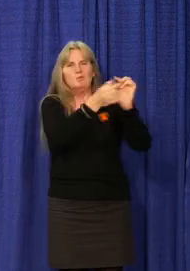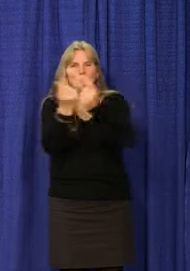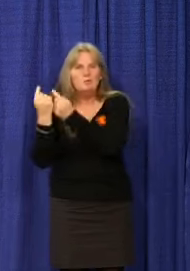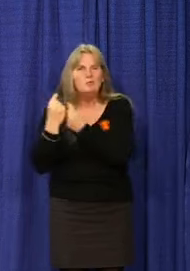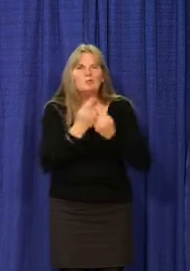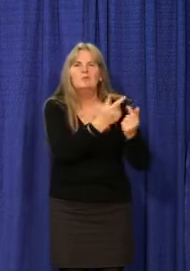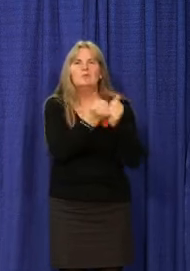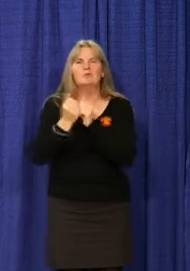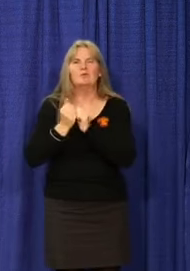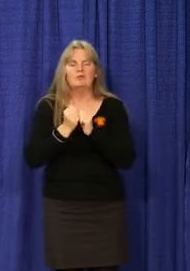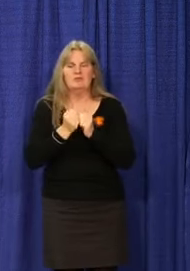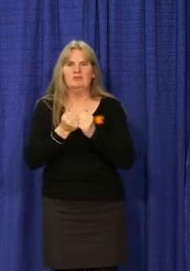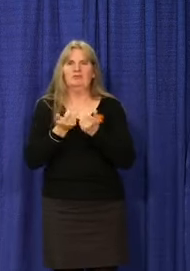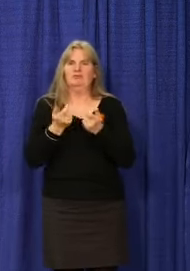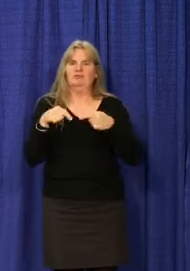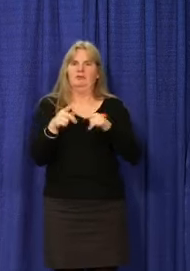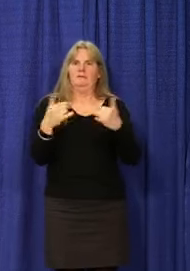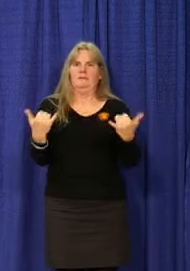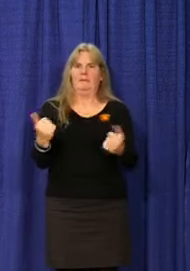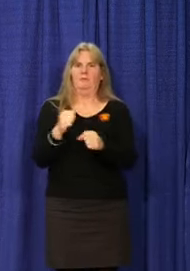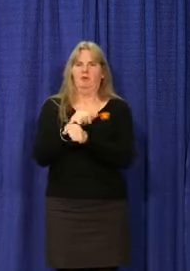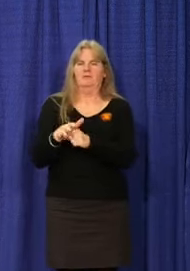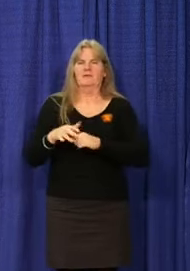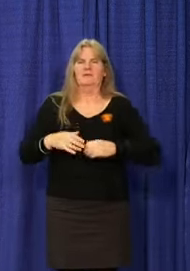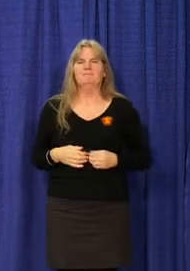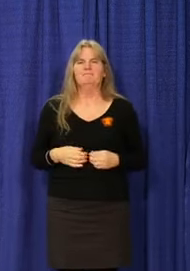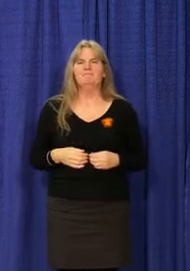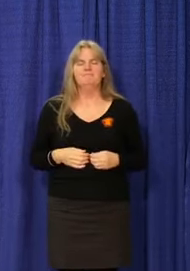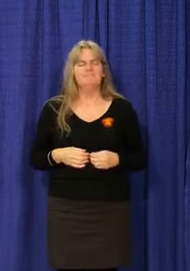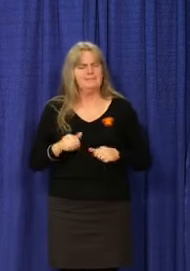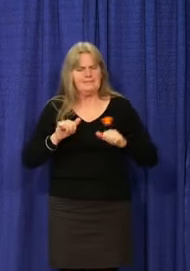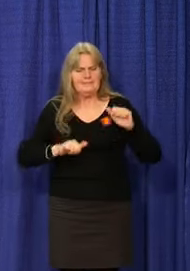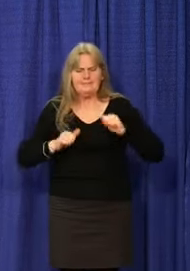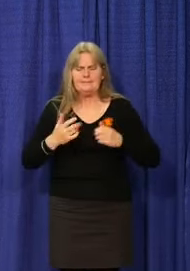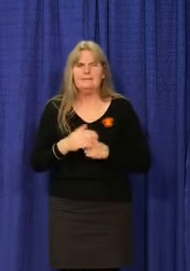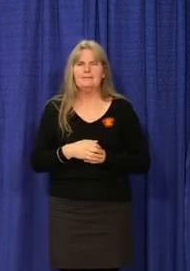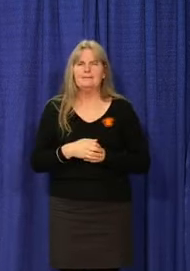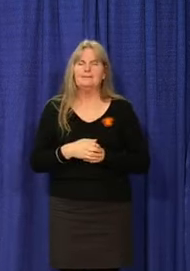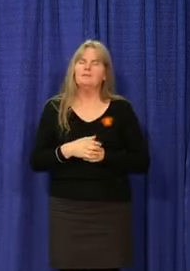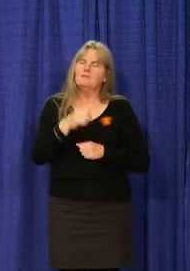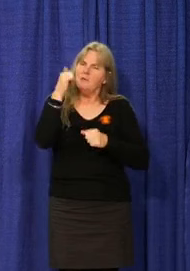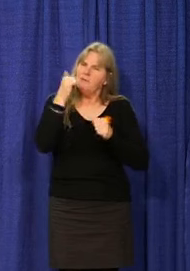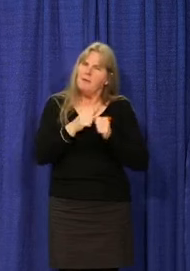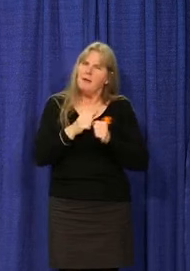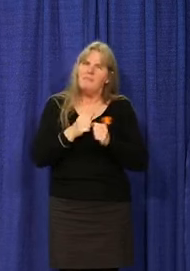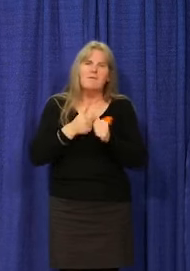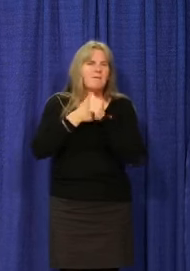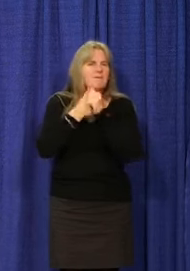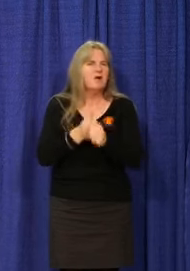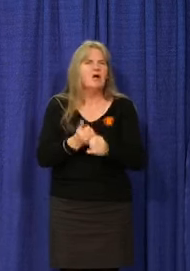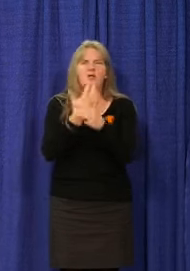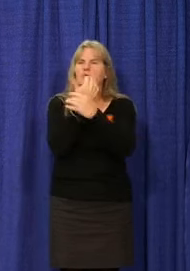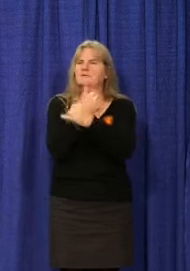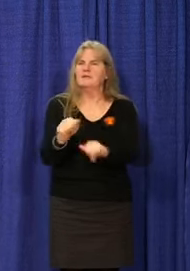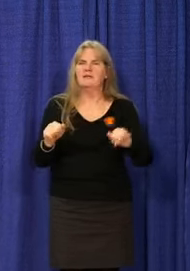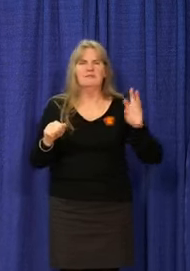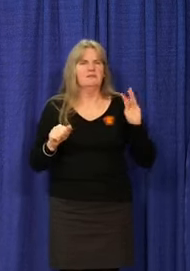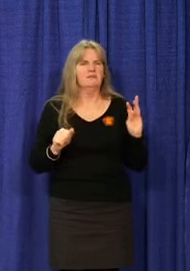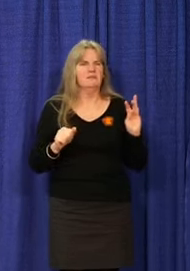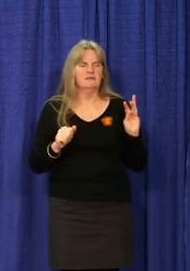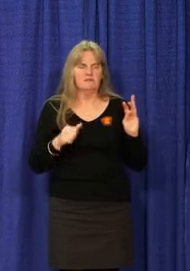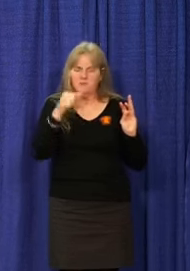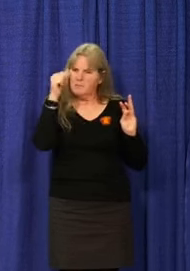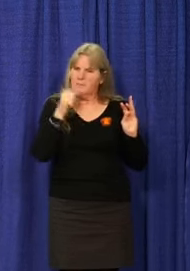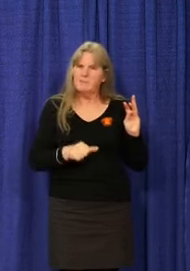through this uncertain time. Remember to practice the 6 steps to staying safe to prevent the spread of